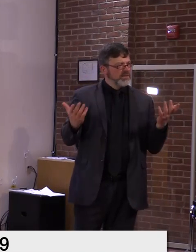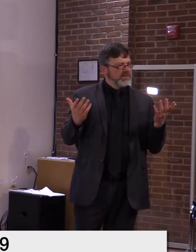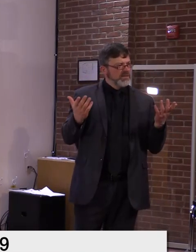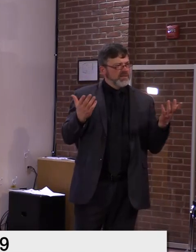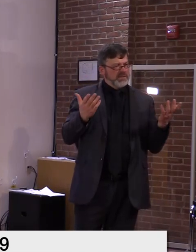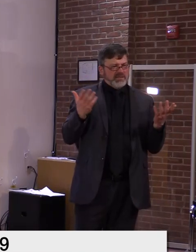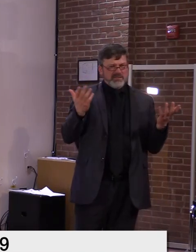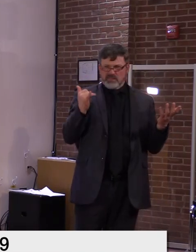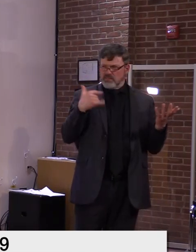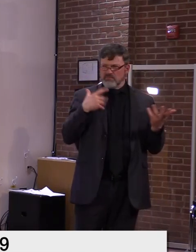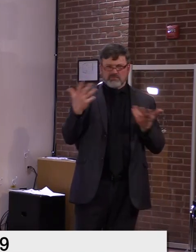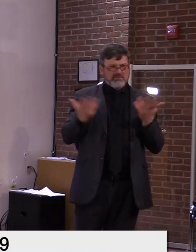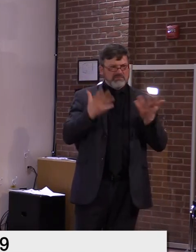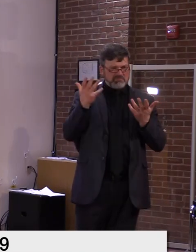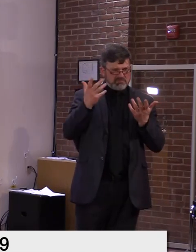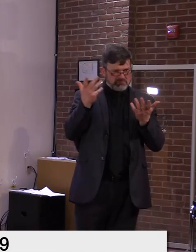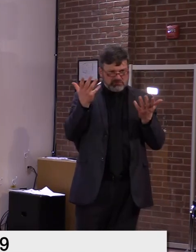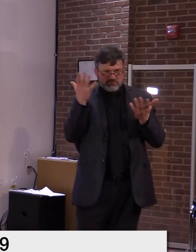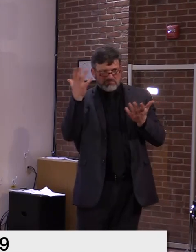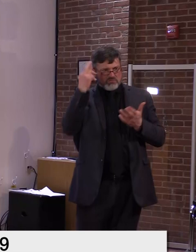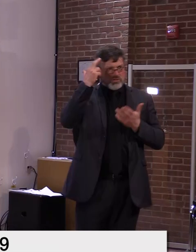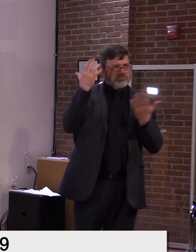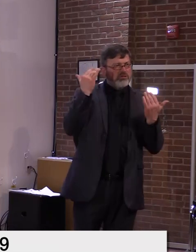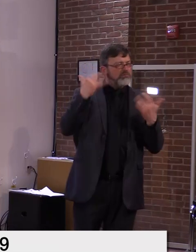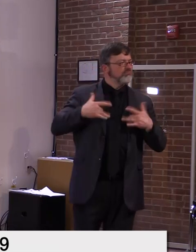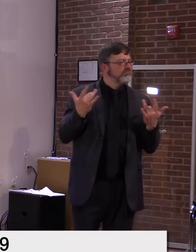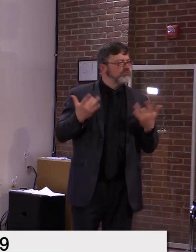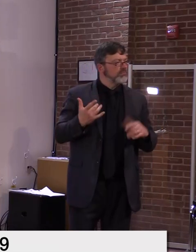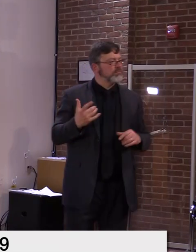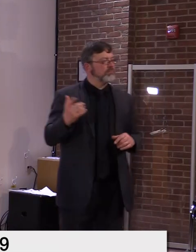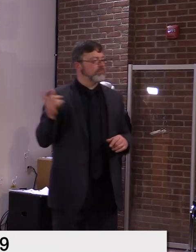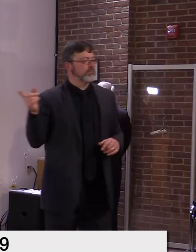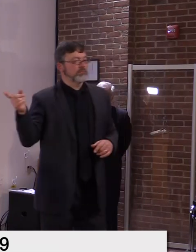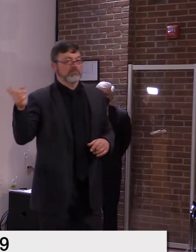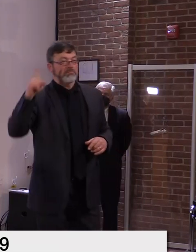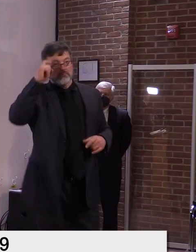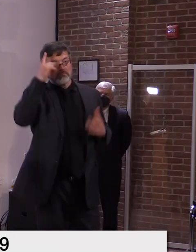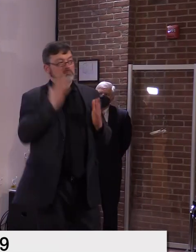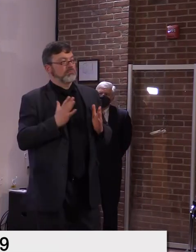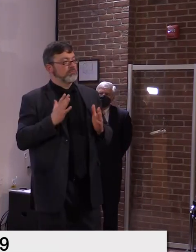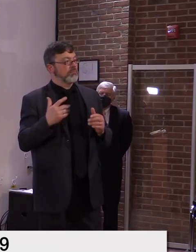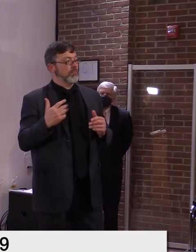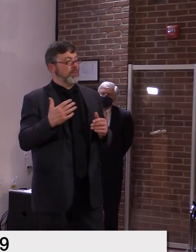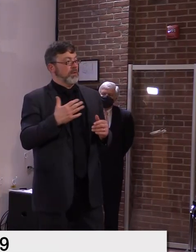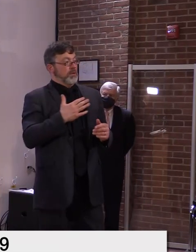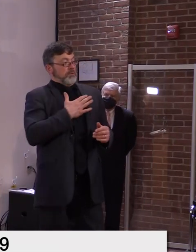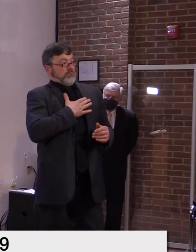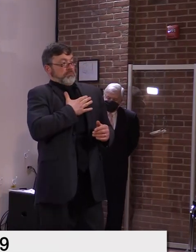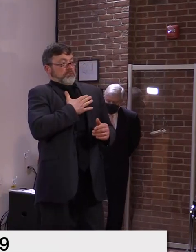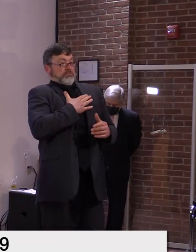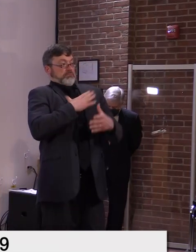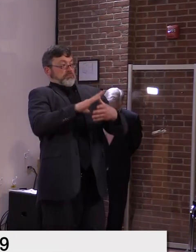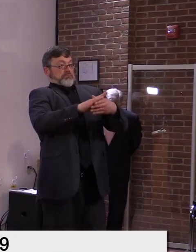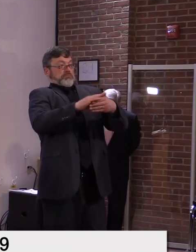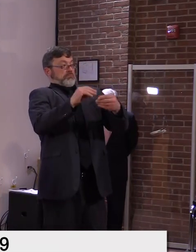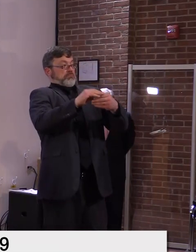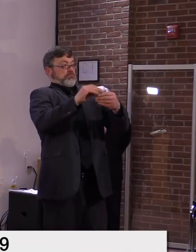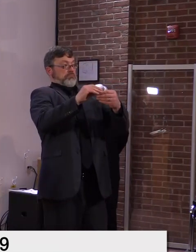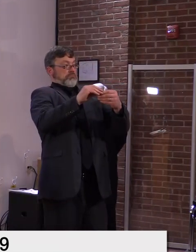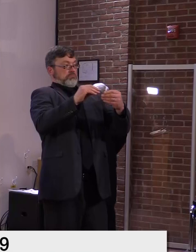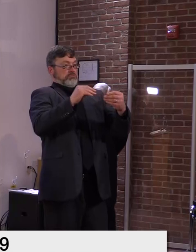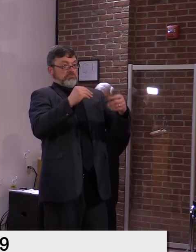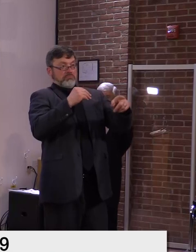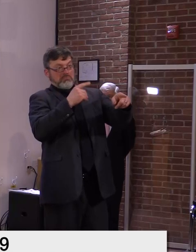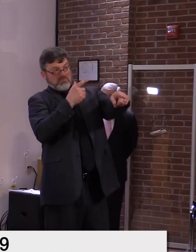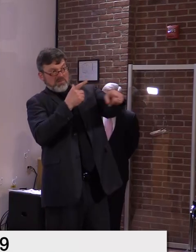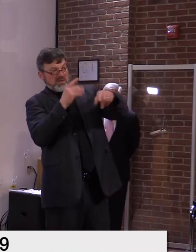again, you know, we're coming to a point where we see a path to normalcy by the 4th of July. That could